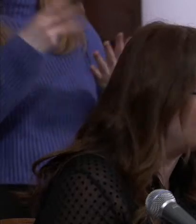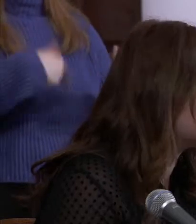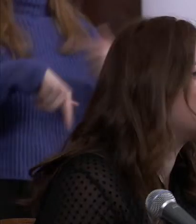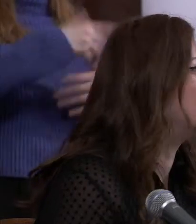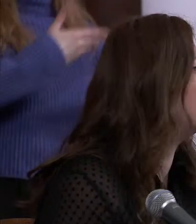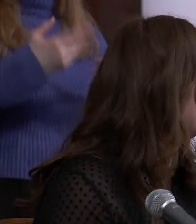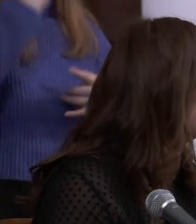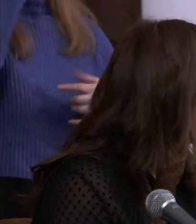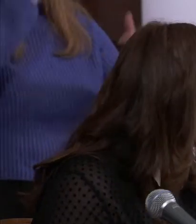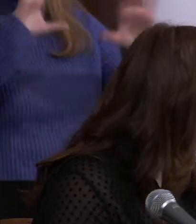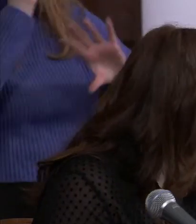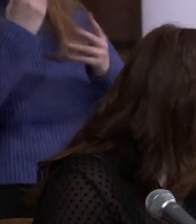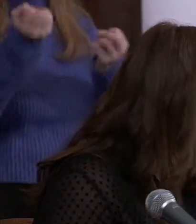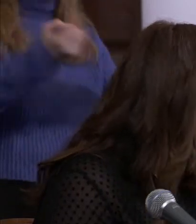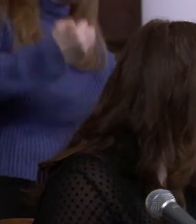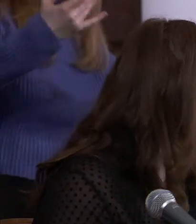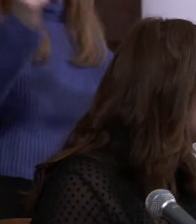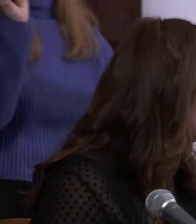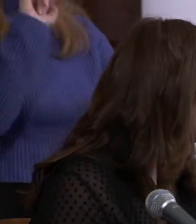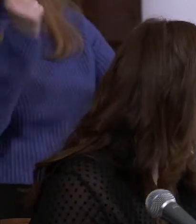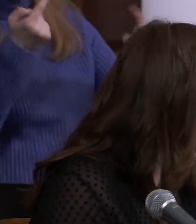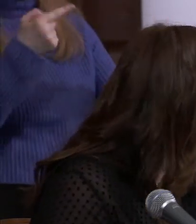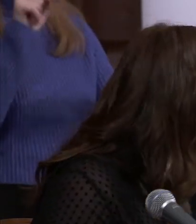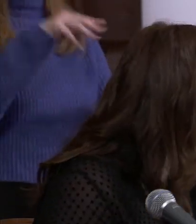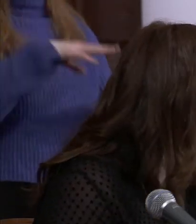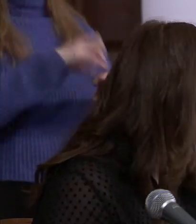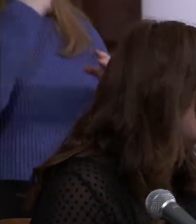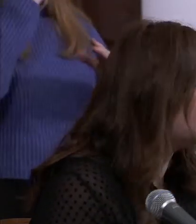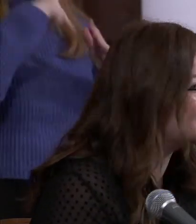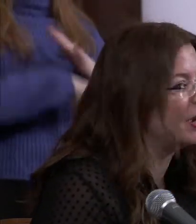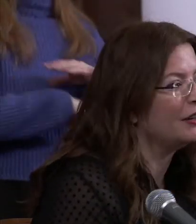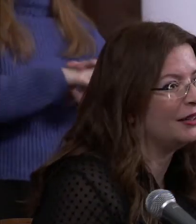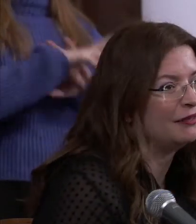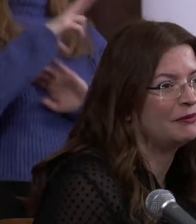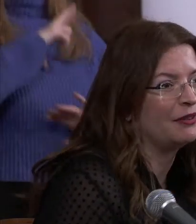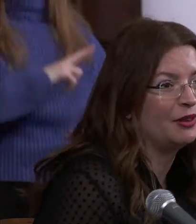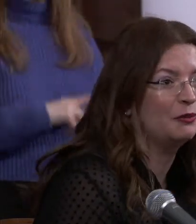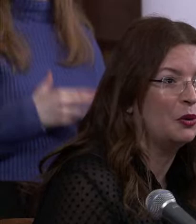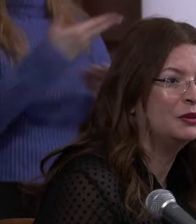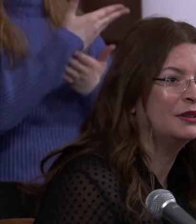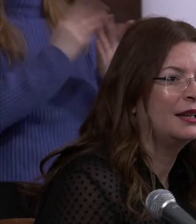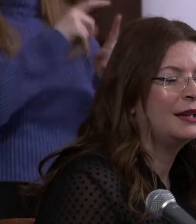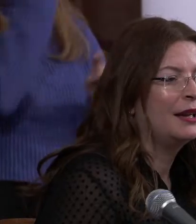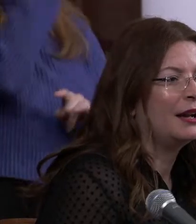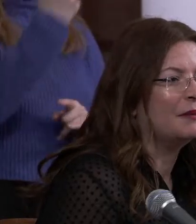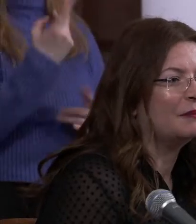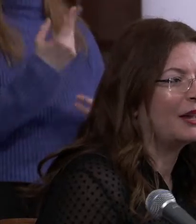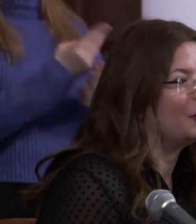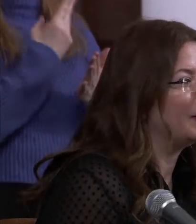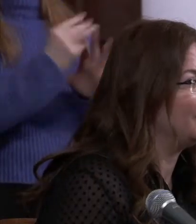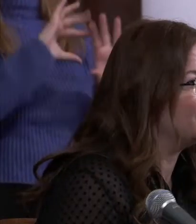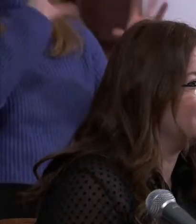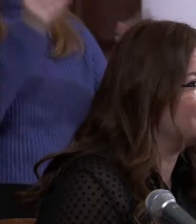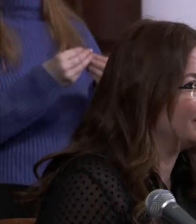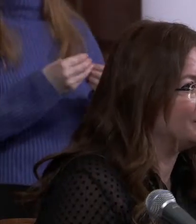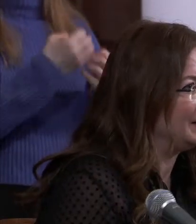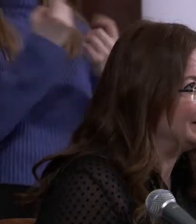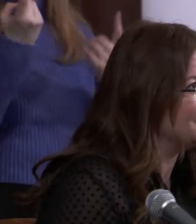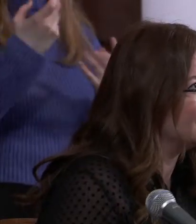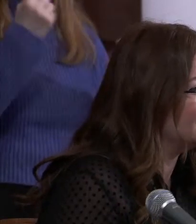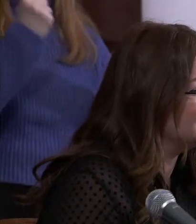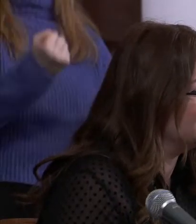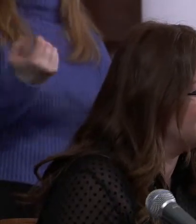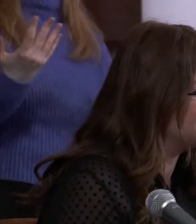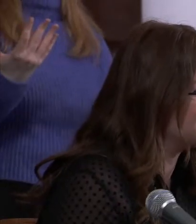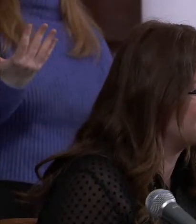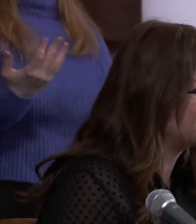and brainstorming and debating, was the most enriching and inspiring of them all. Everybody was very